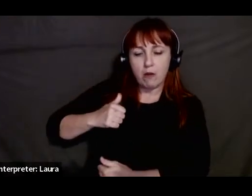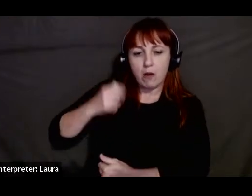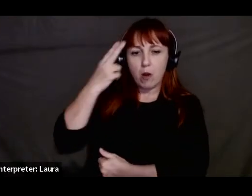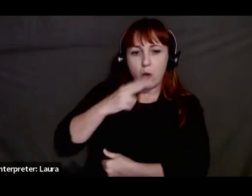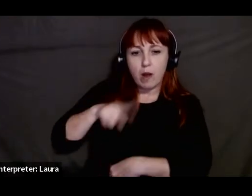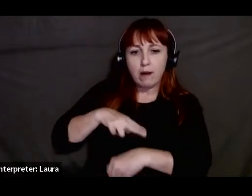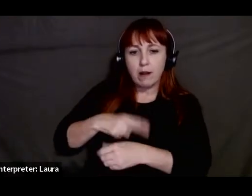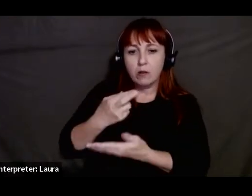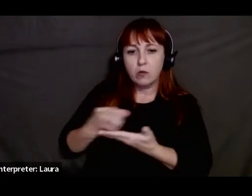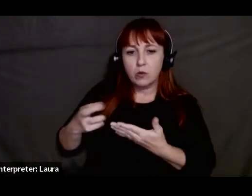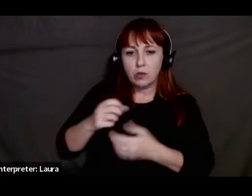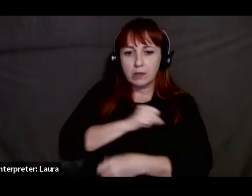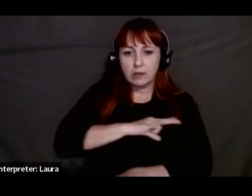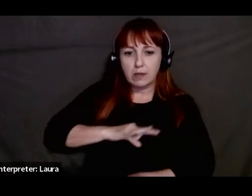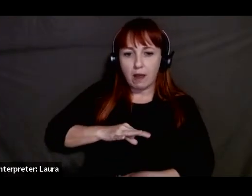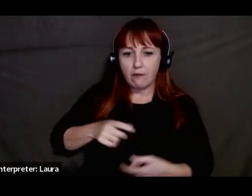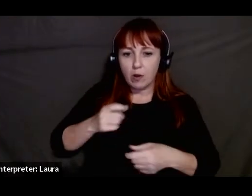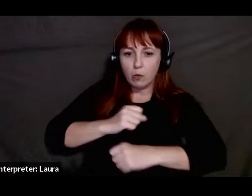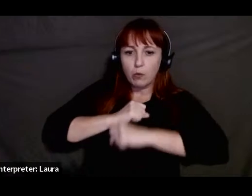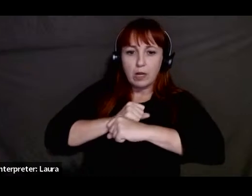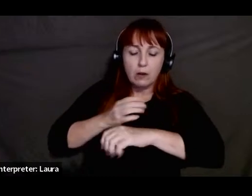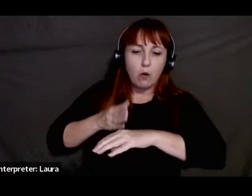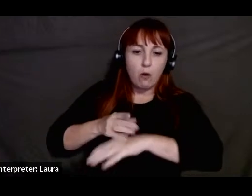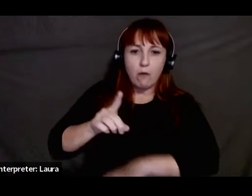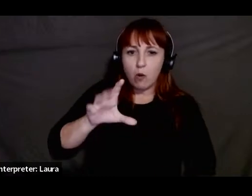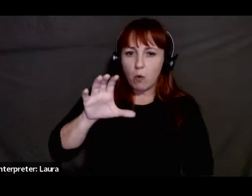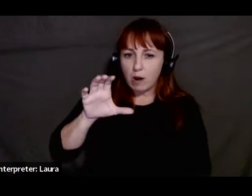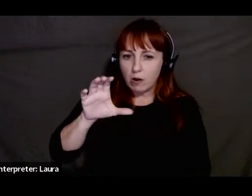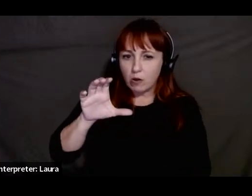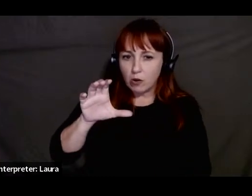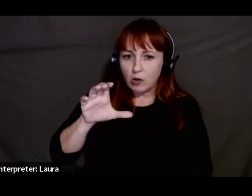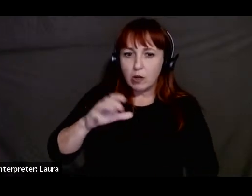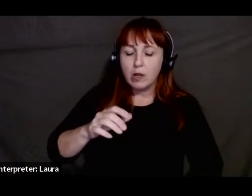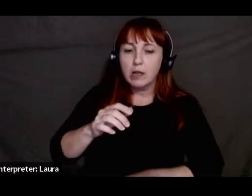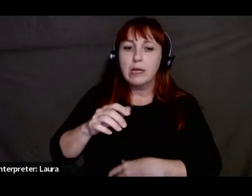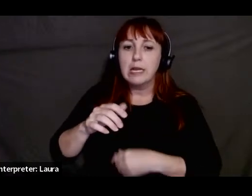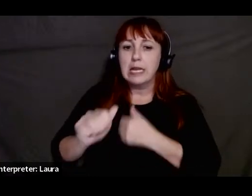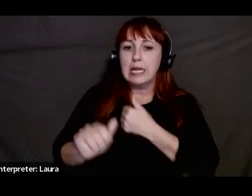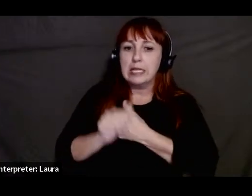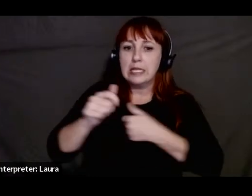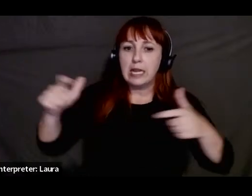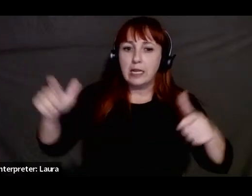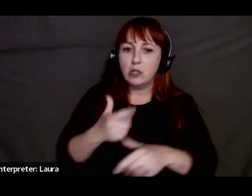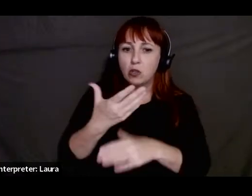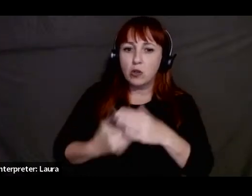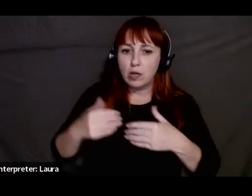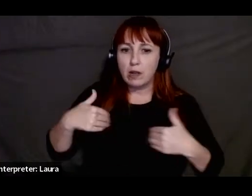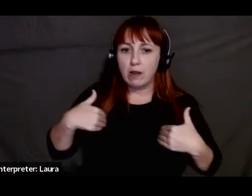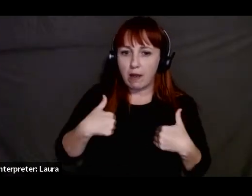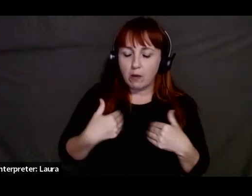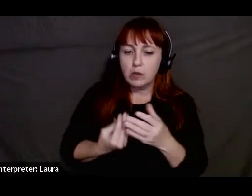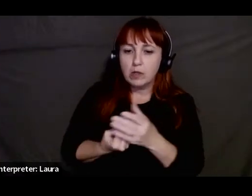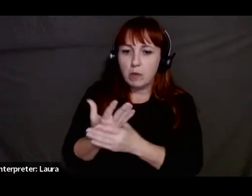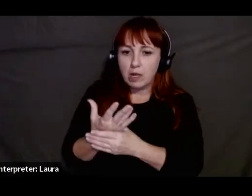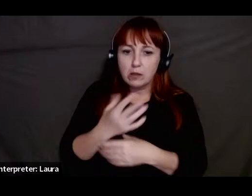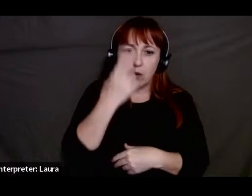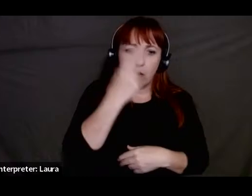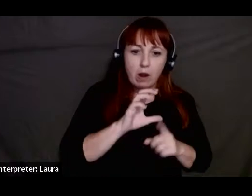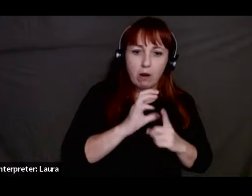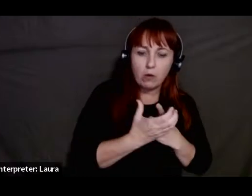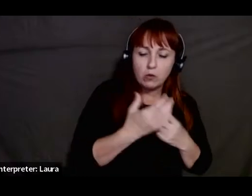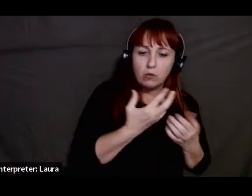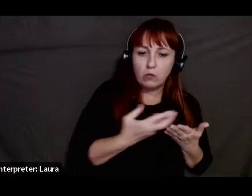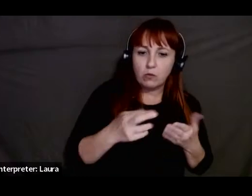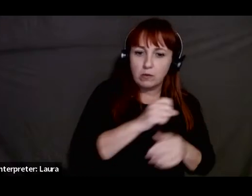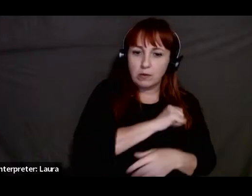Staff manages and protects more than 100 threatened and endangered species. The Army's Hawaii Cultural Resources Staff manages